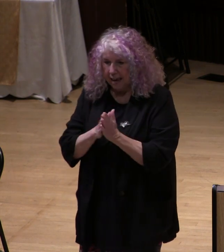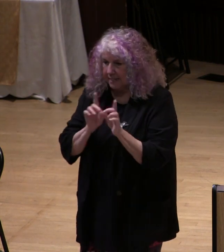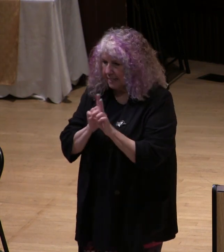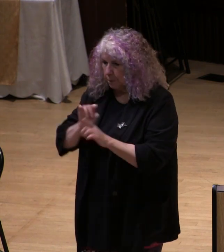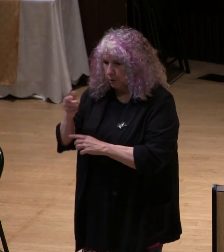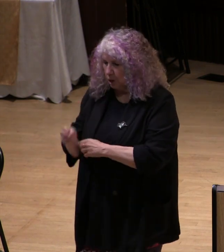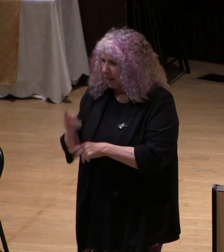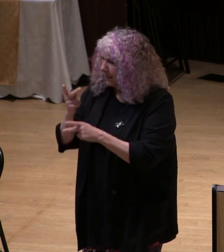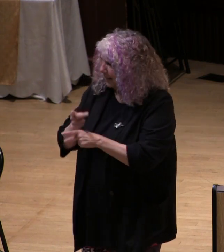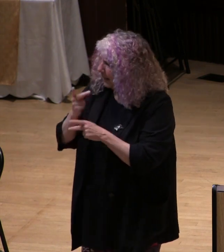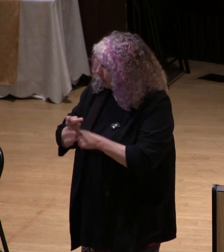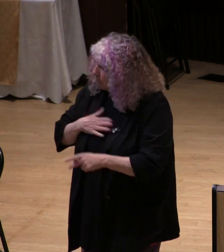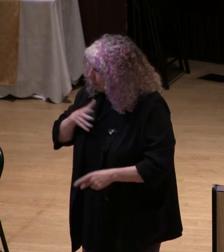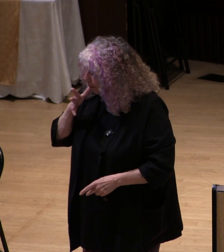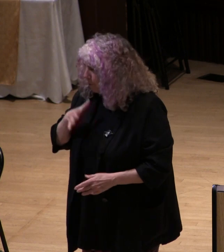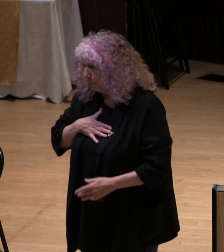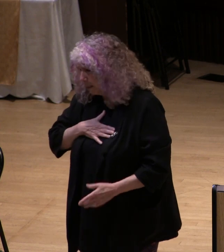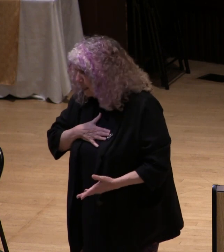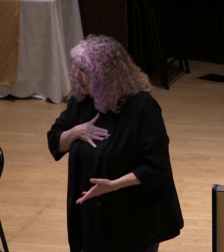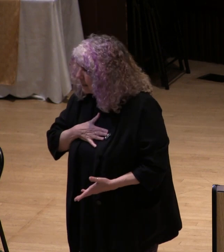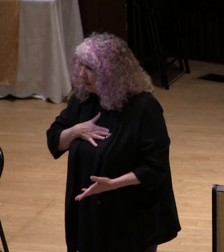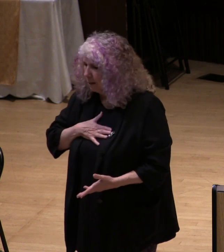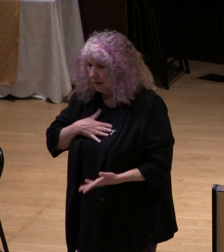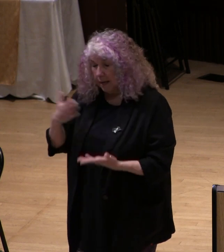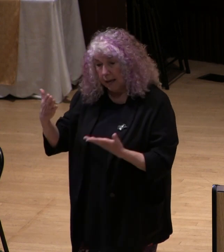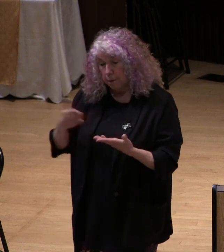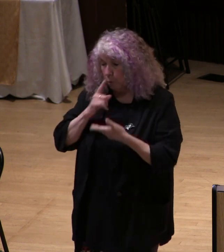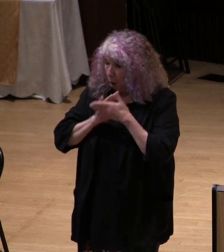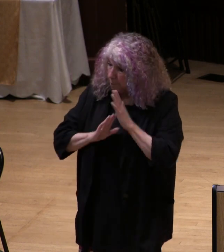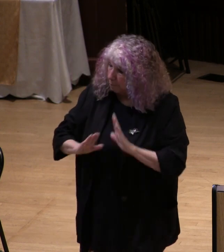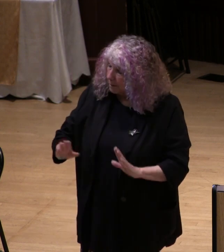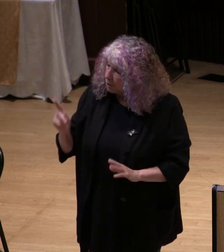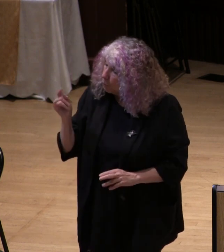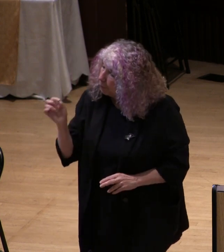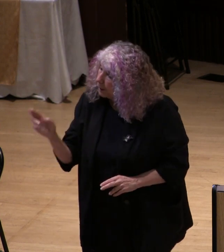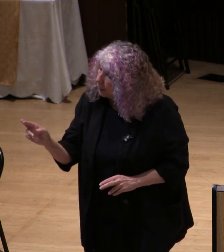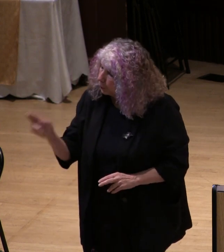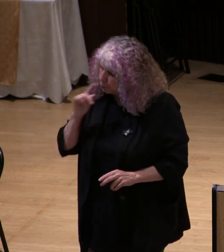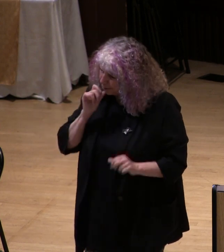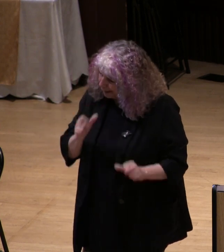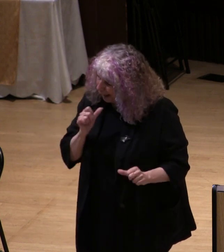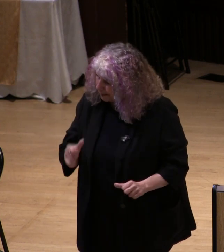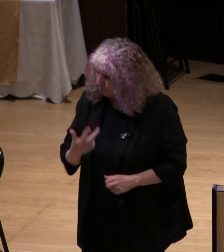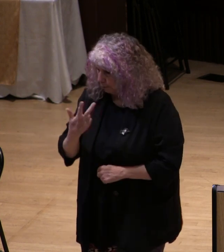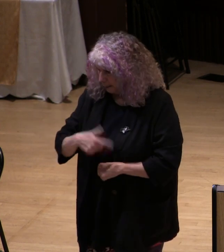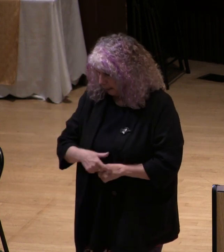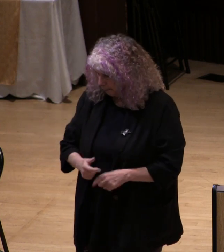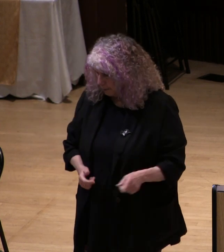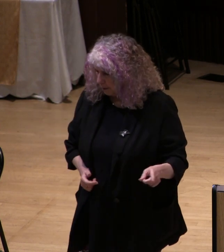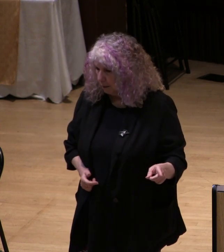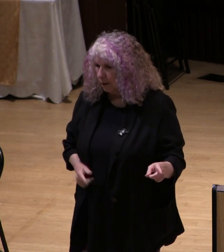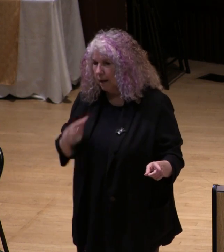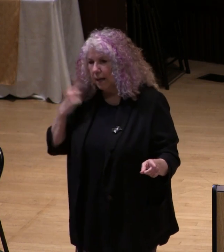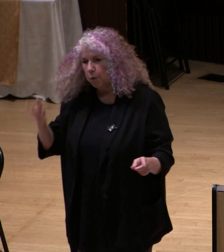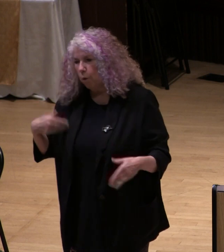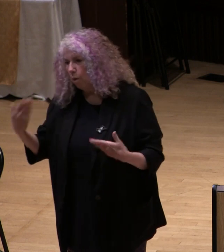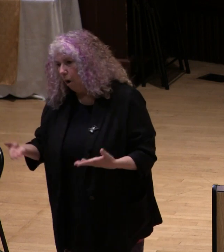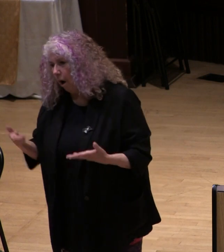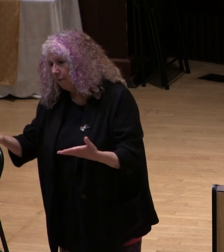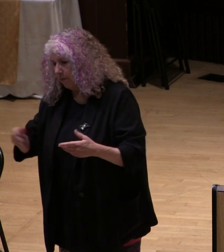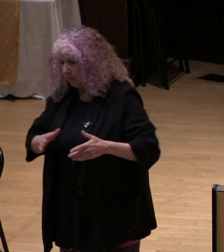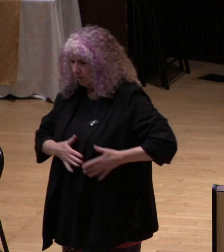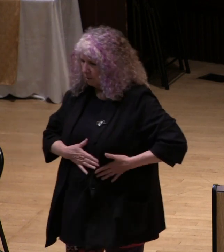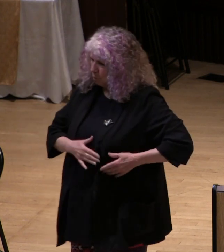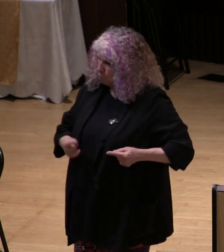John to take care of his mother. He brought peace to Peter, who denied him, and he will offer his wounds